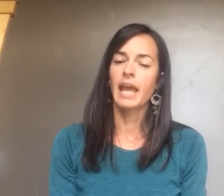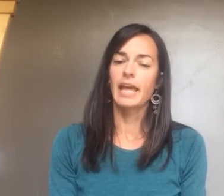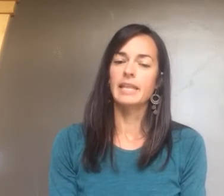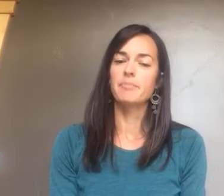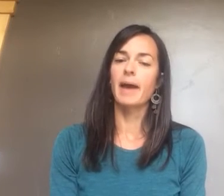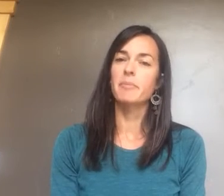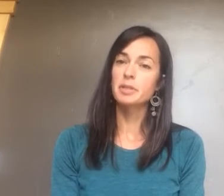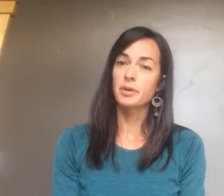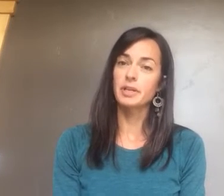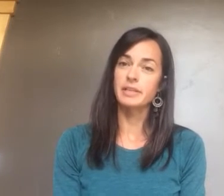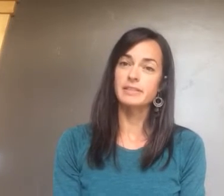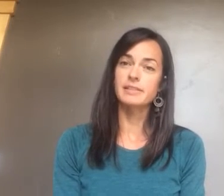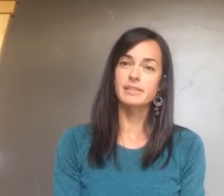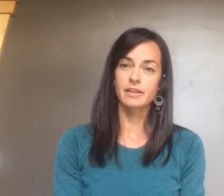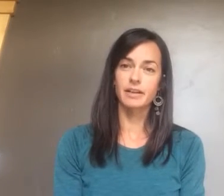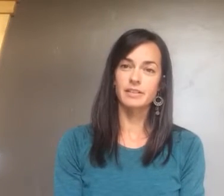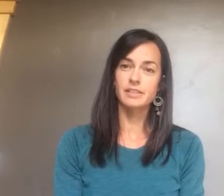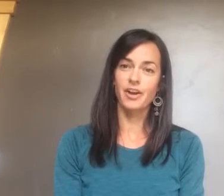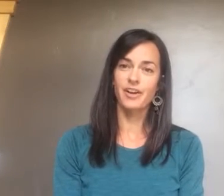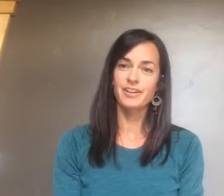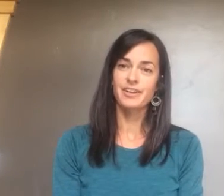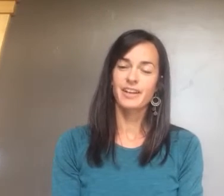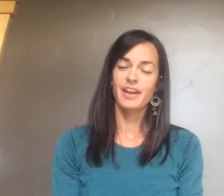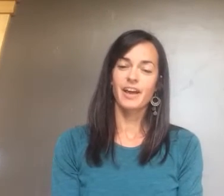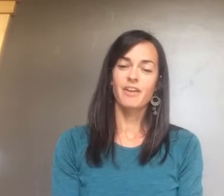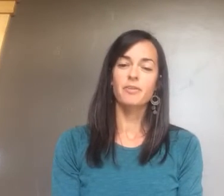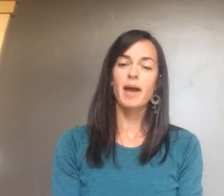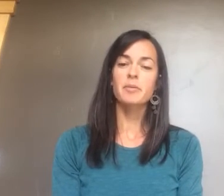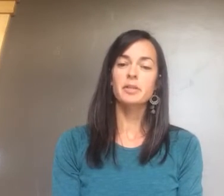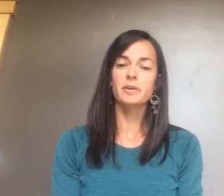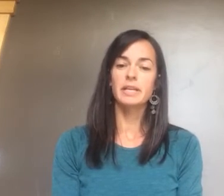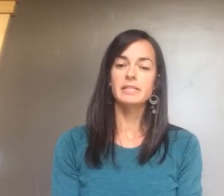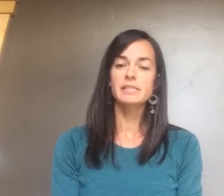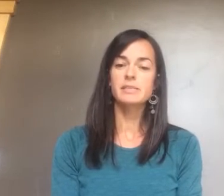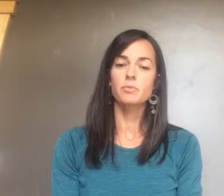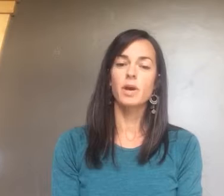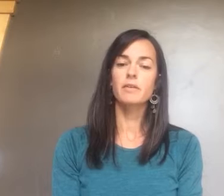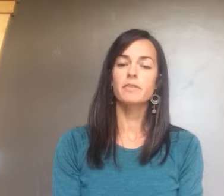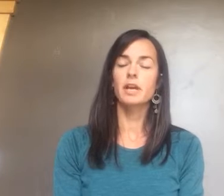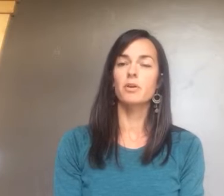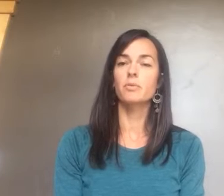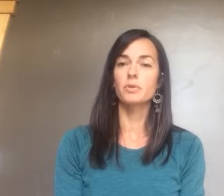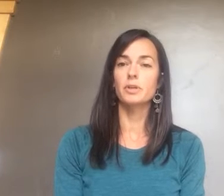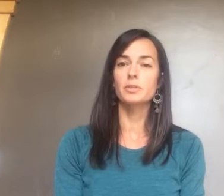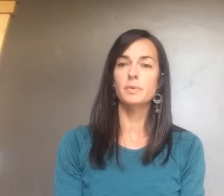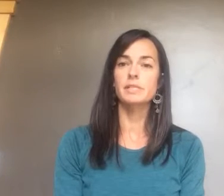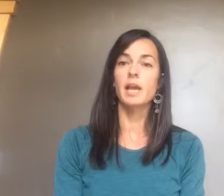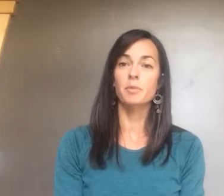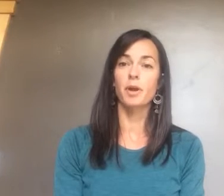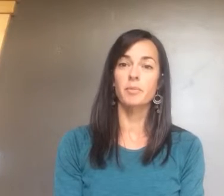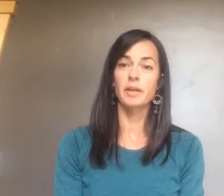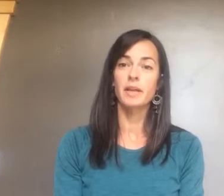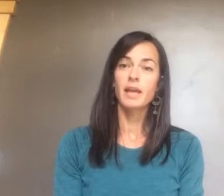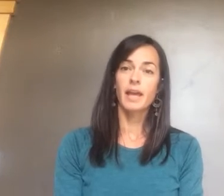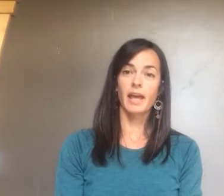And then Babylonians is our next card. For Babylonians, one of their rulers was Hammurabi.